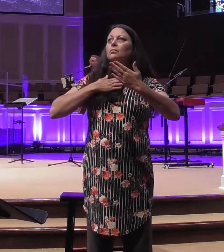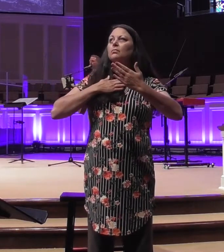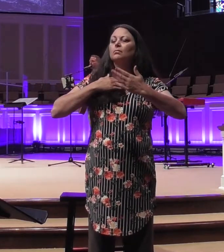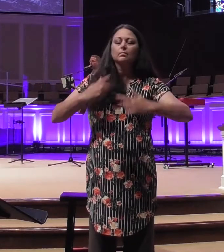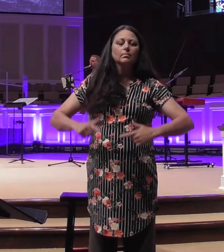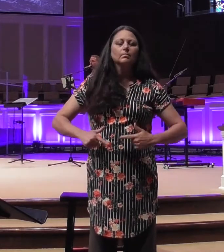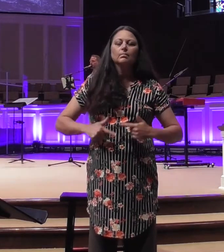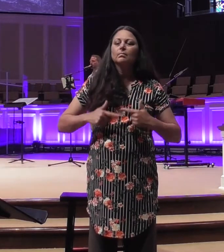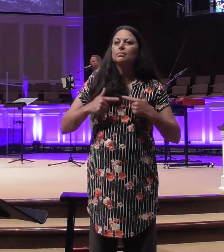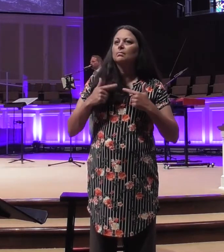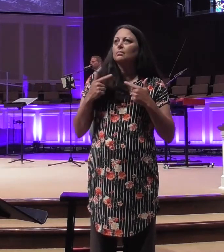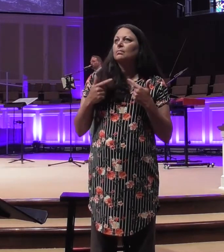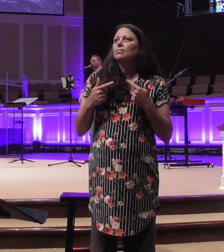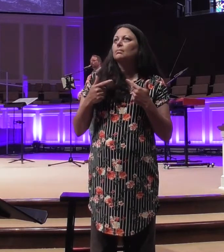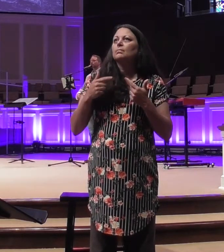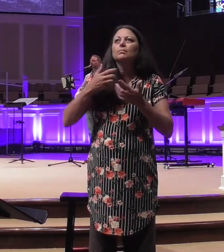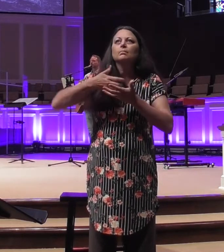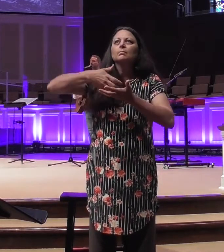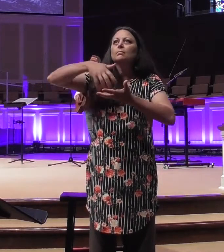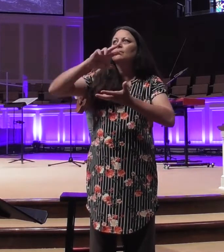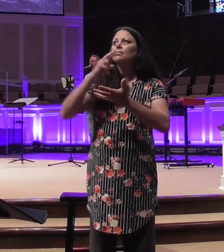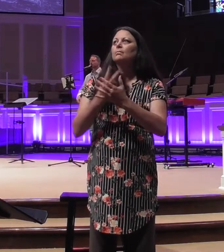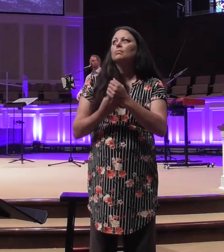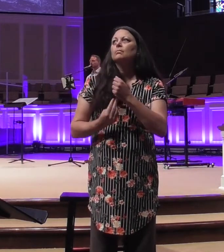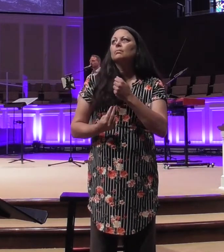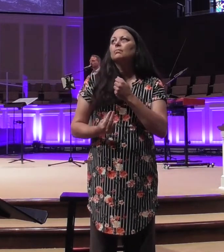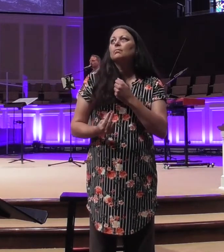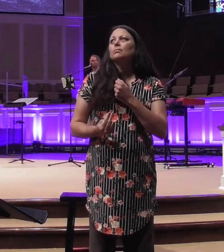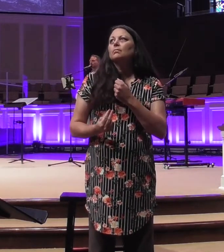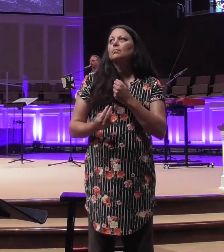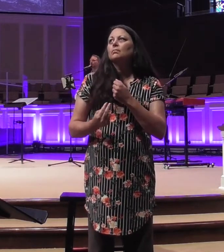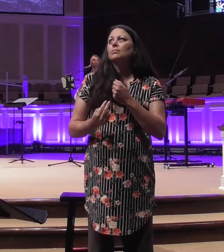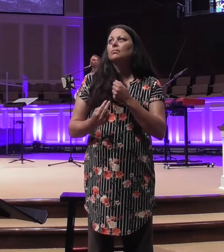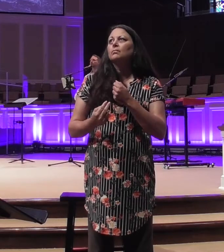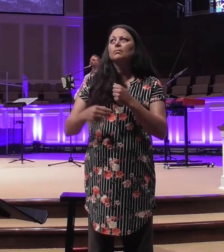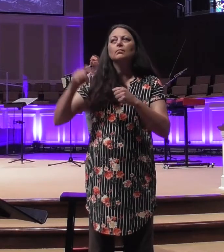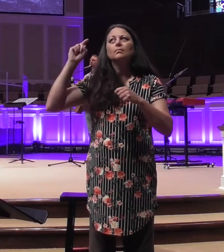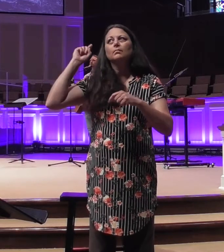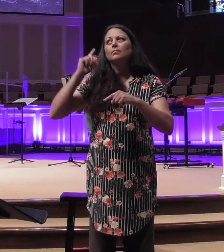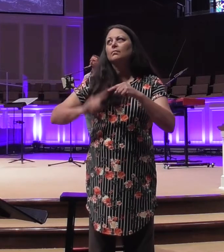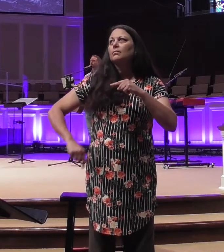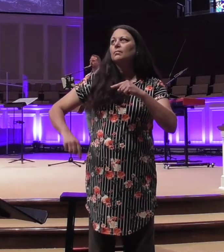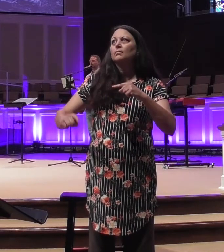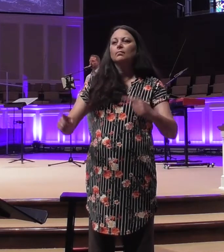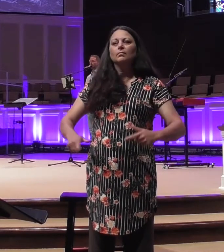Treasure, the one that I can't live without.